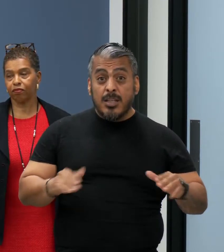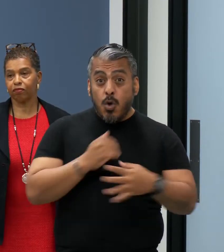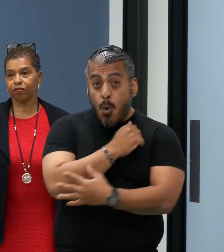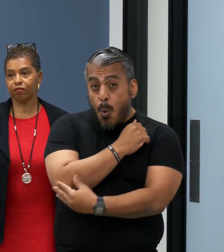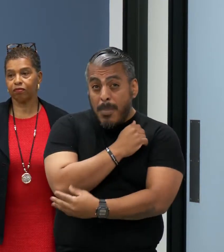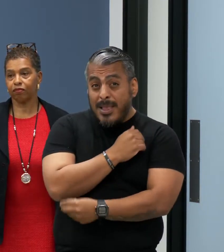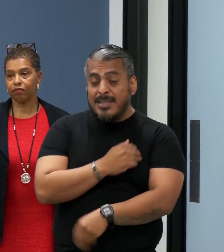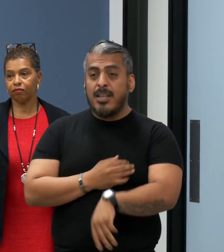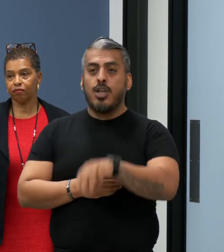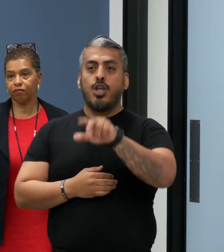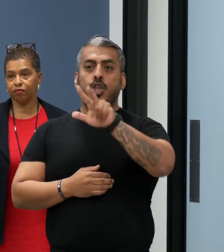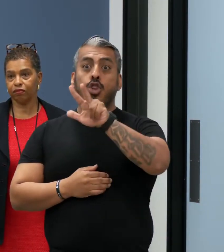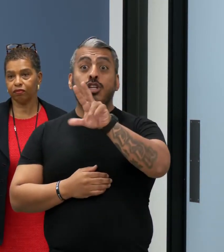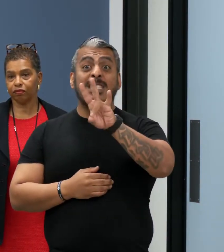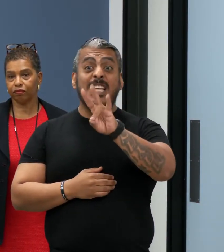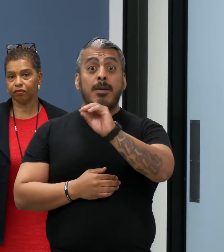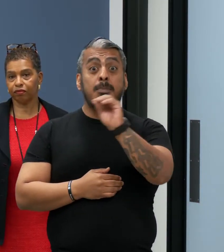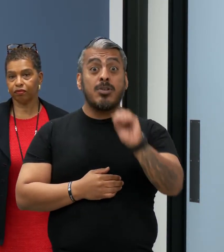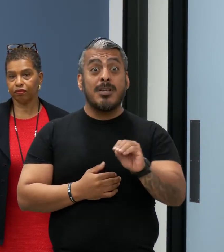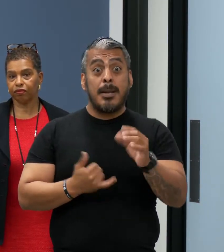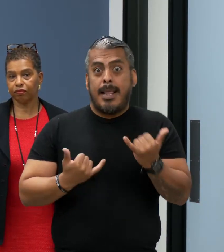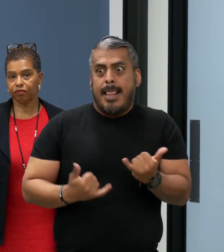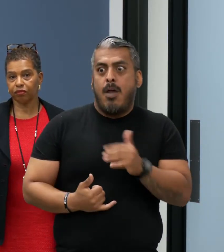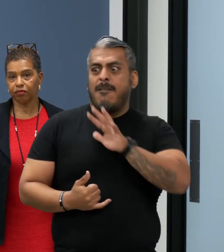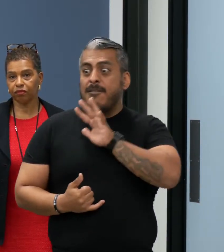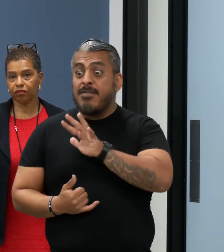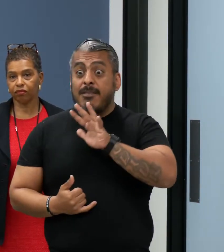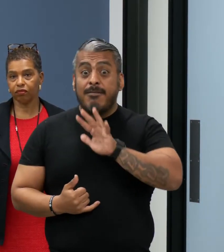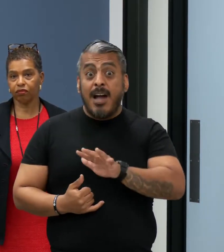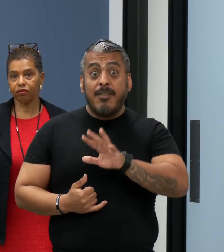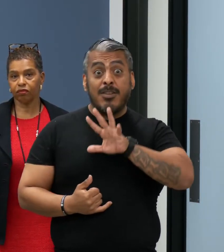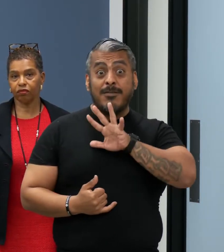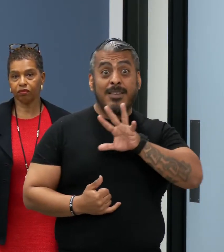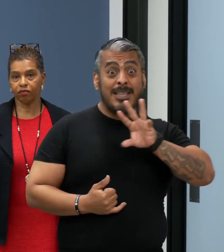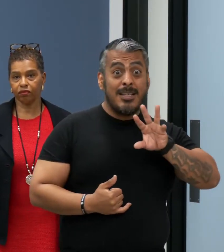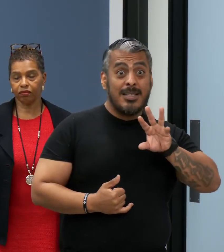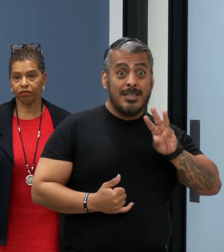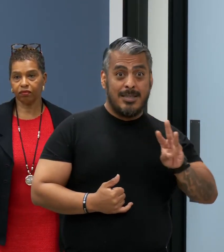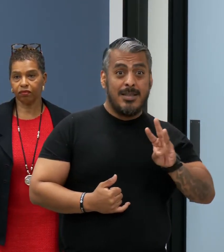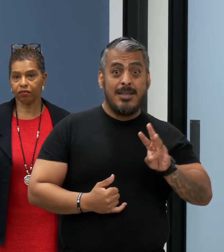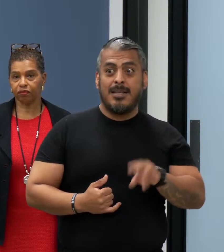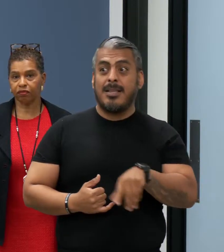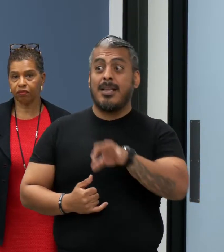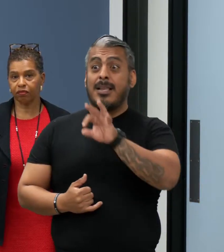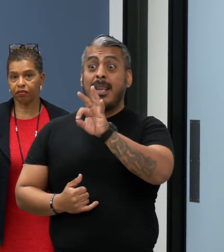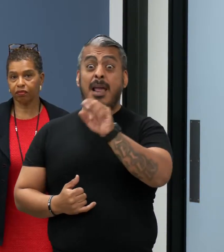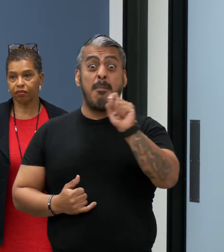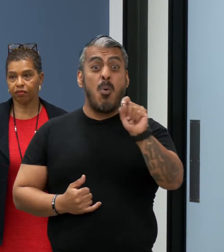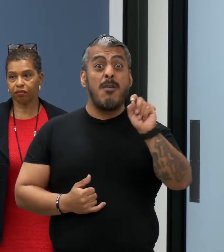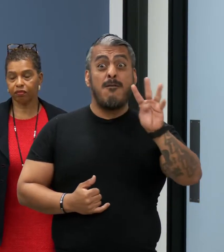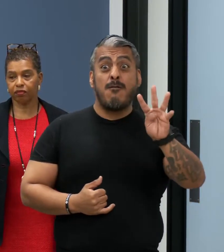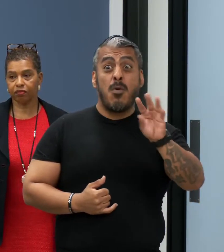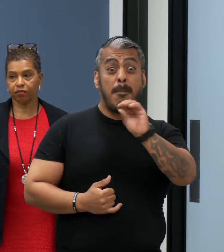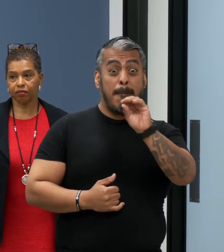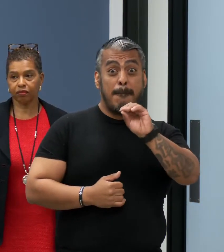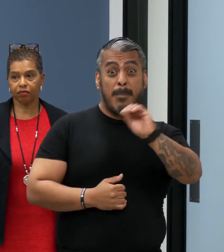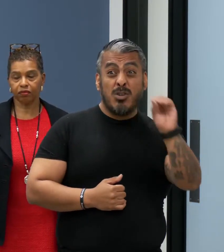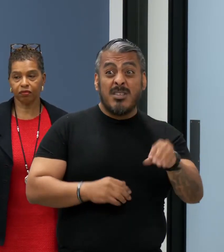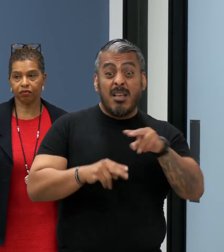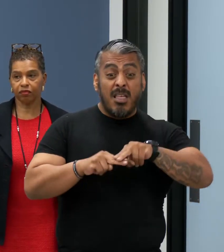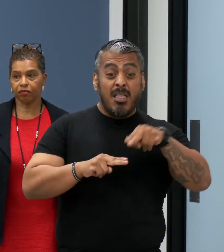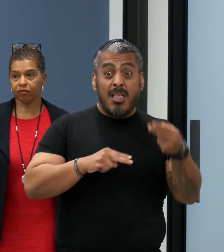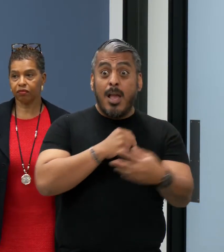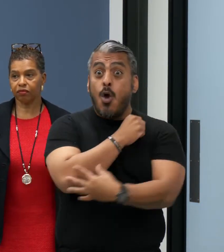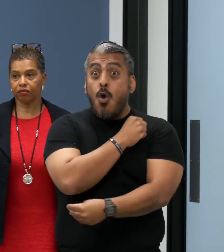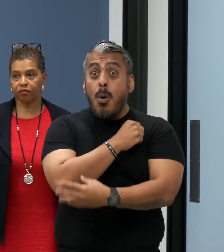37%. For individuals between 55 and 64, we saw a reduction of 9.4% of that senior population. And